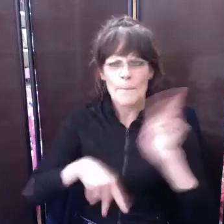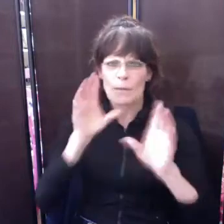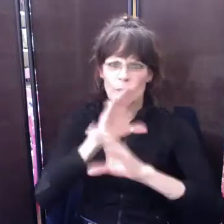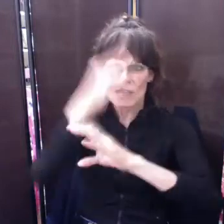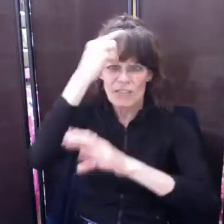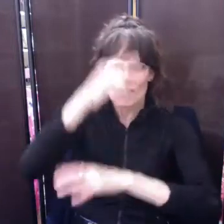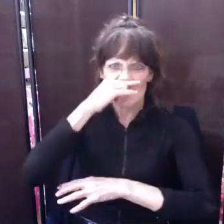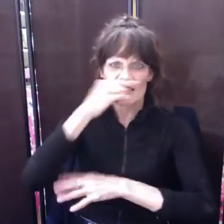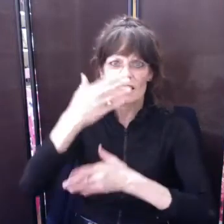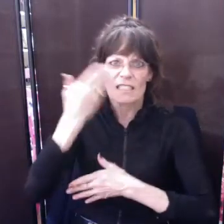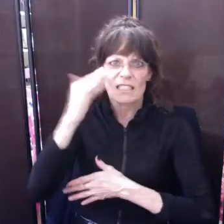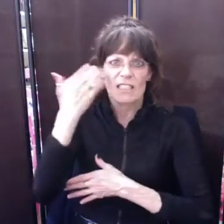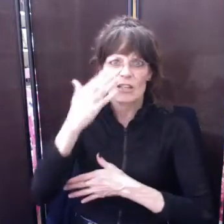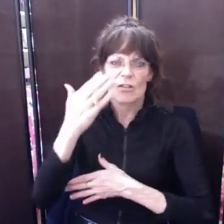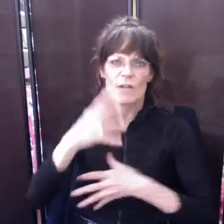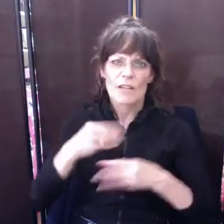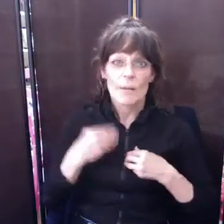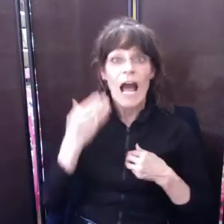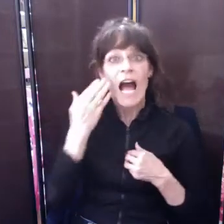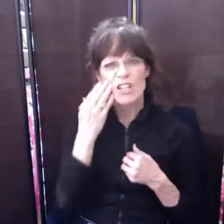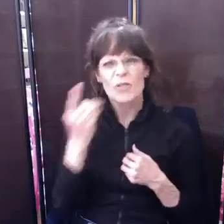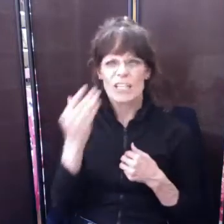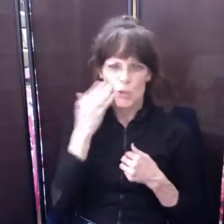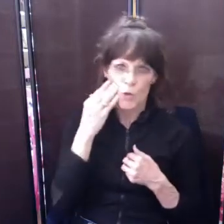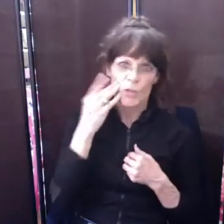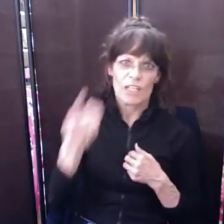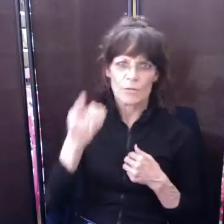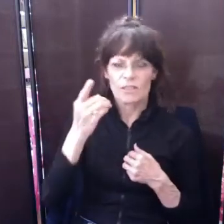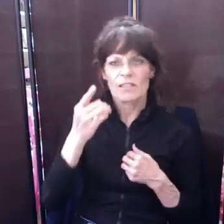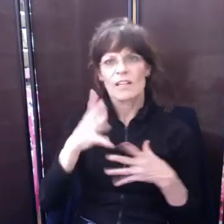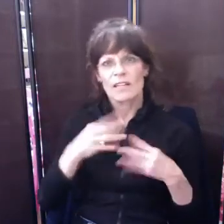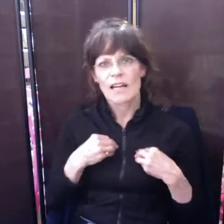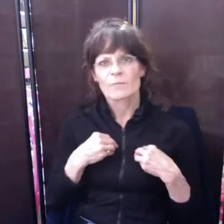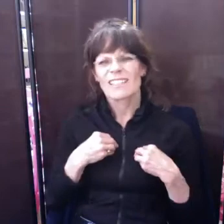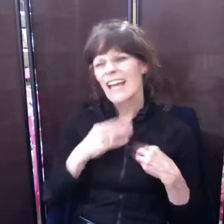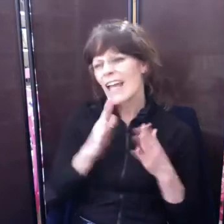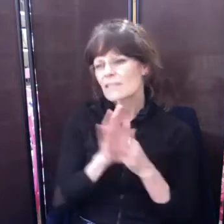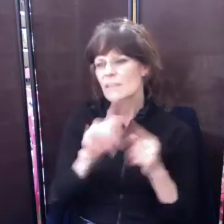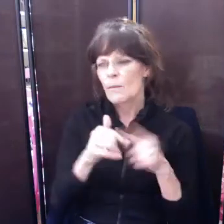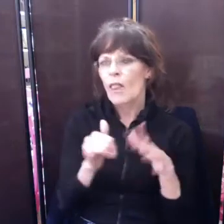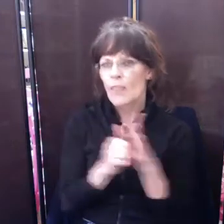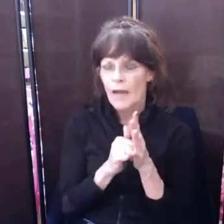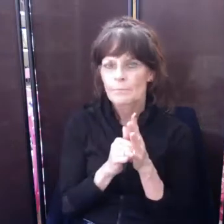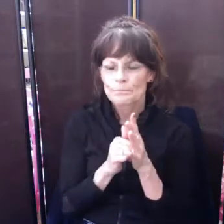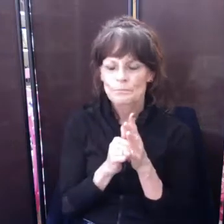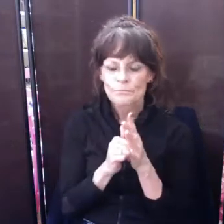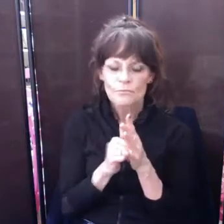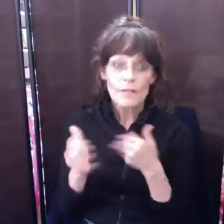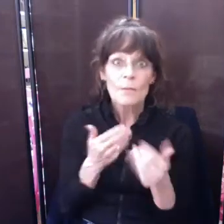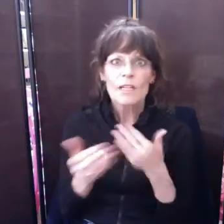adopted. Although I actually knew that he knew he was adopted. I did make inquiry about him one time. But anyway, I said, I need to call him. And I